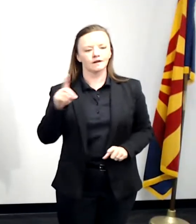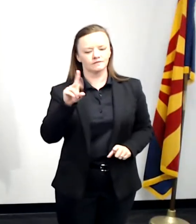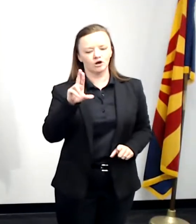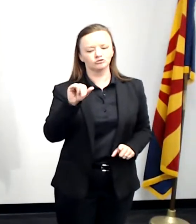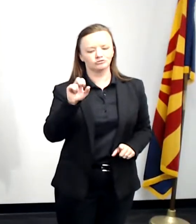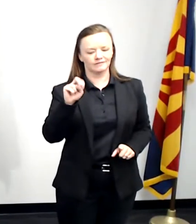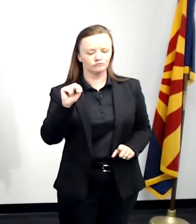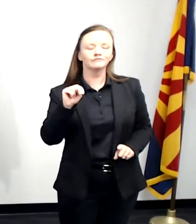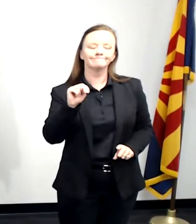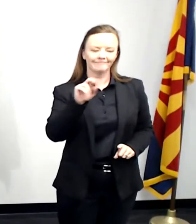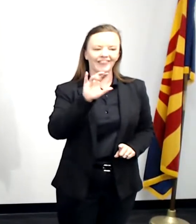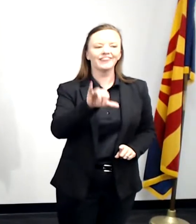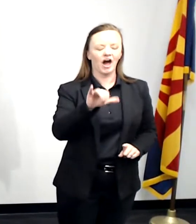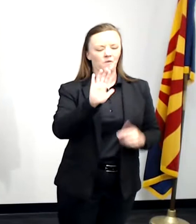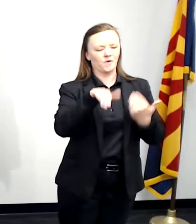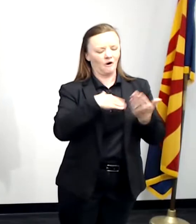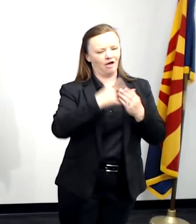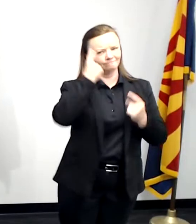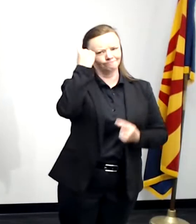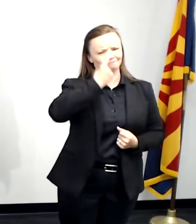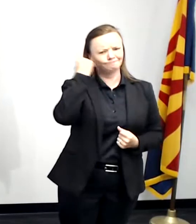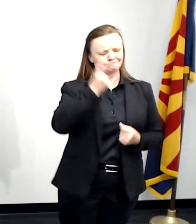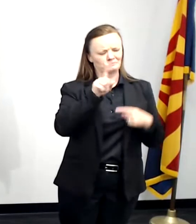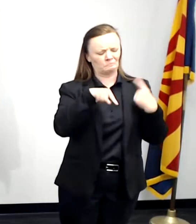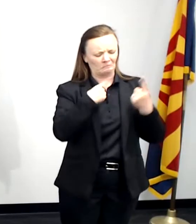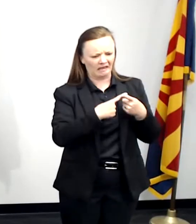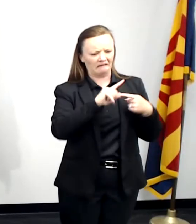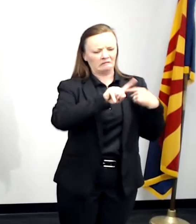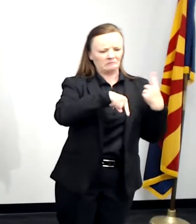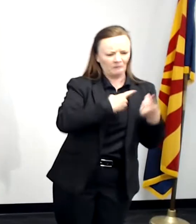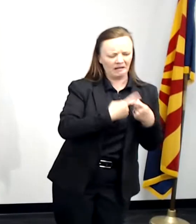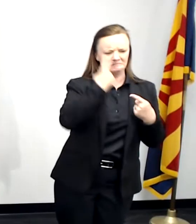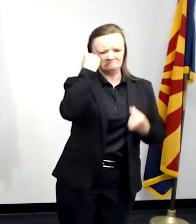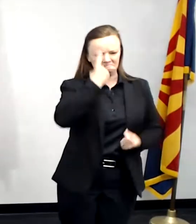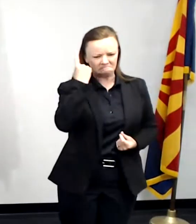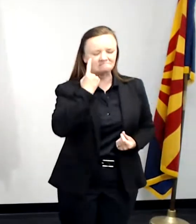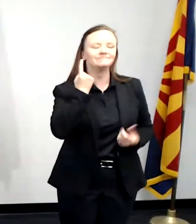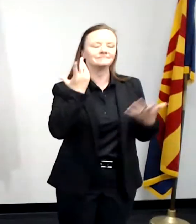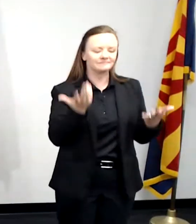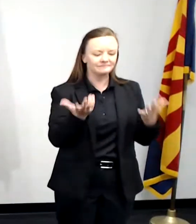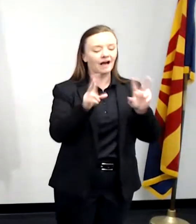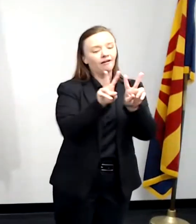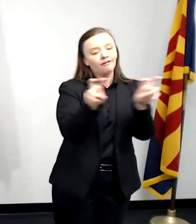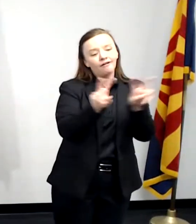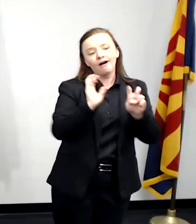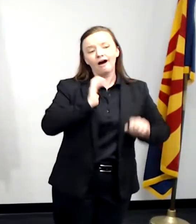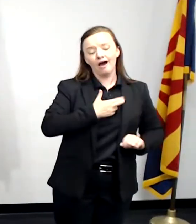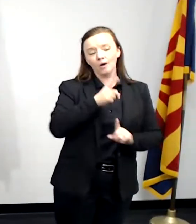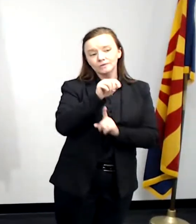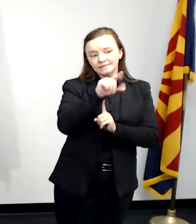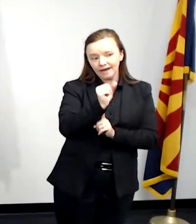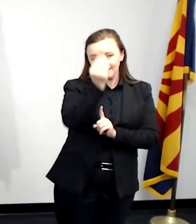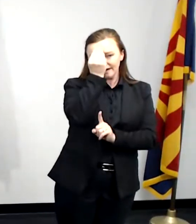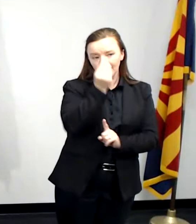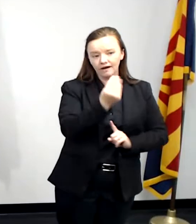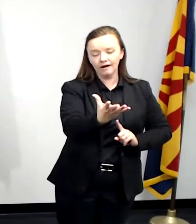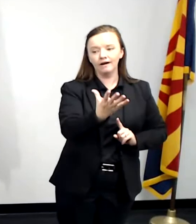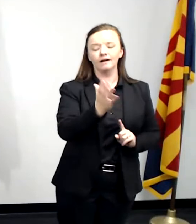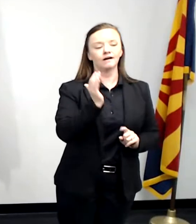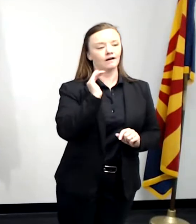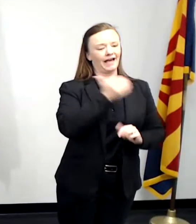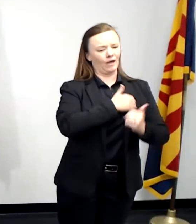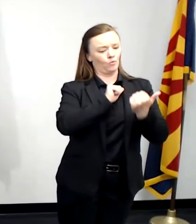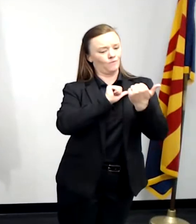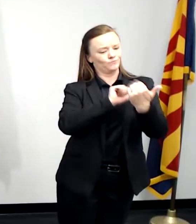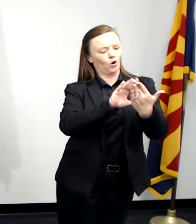that we're all asking each other. And all I can say by looking at our data is that what we're doing